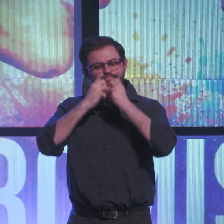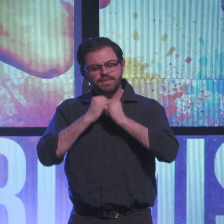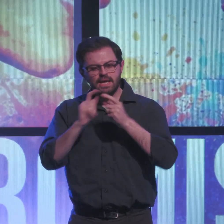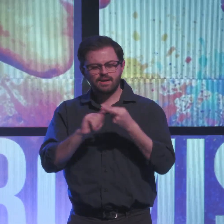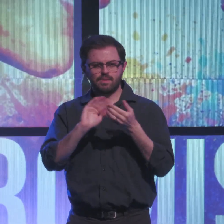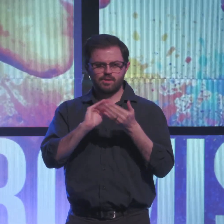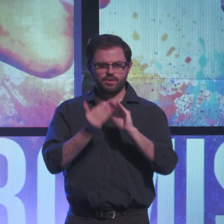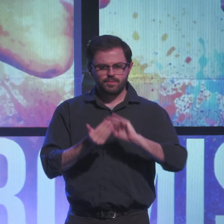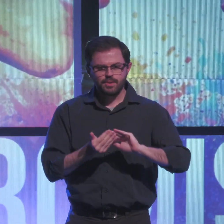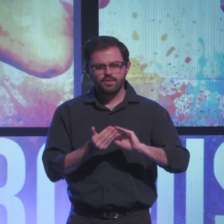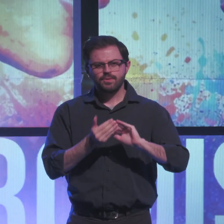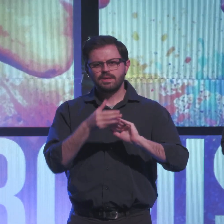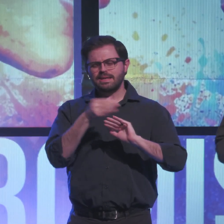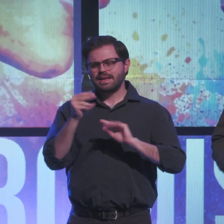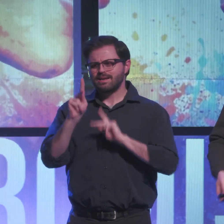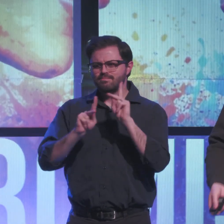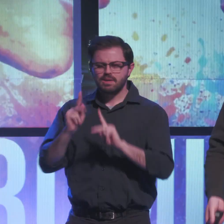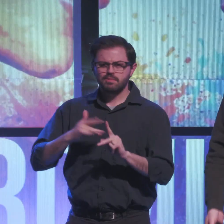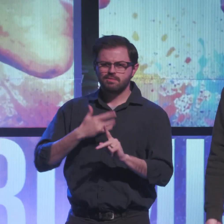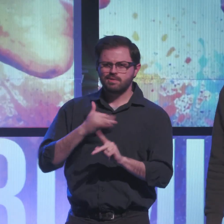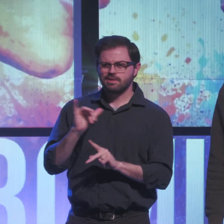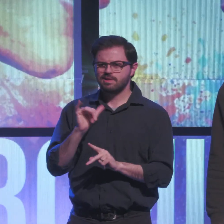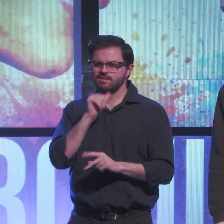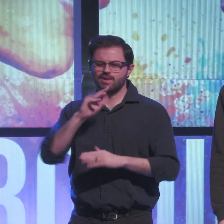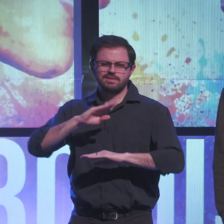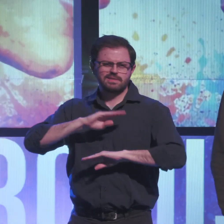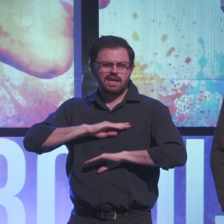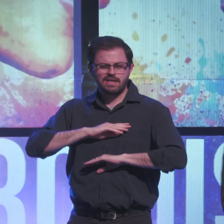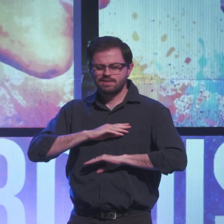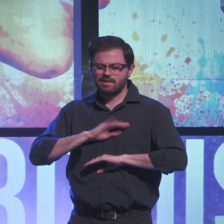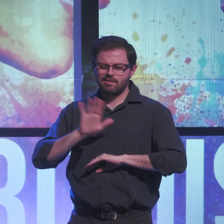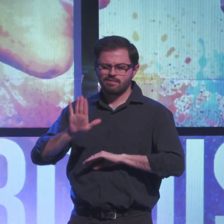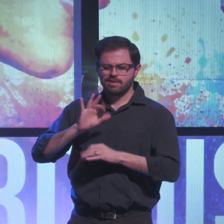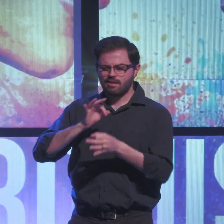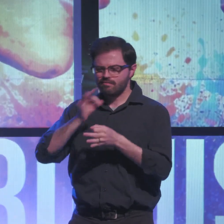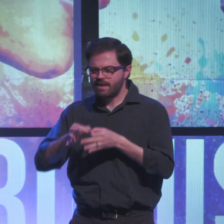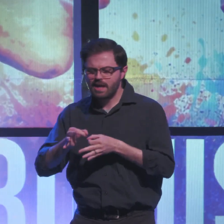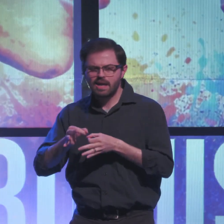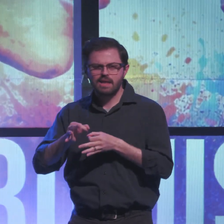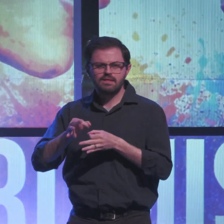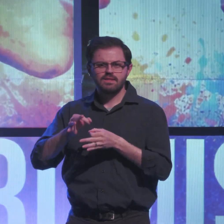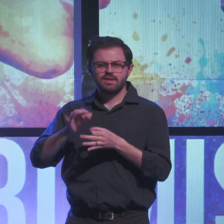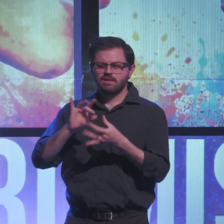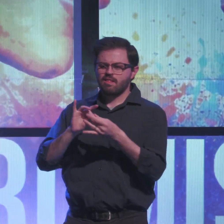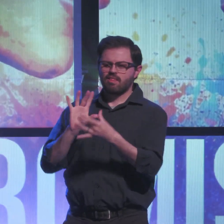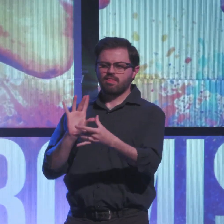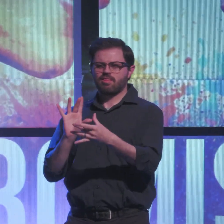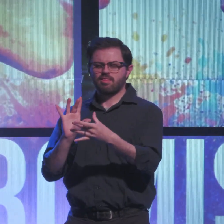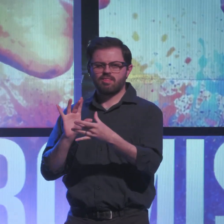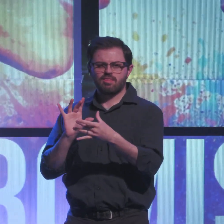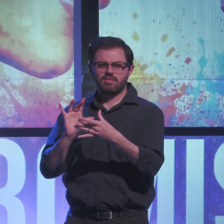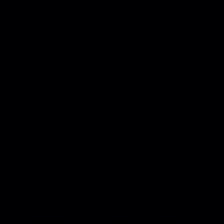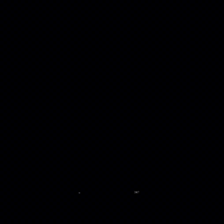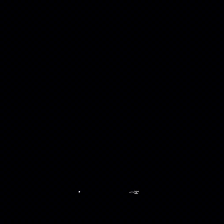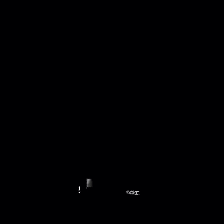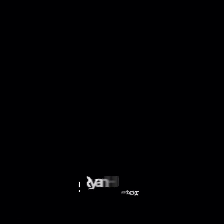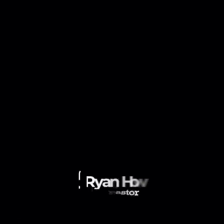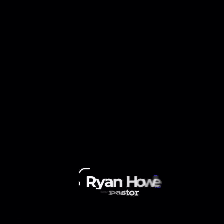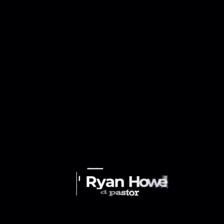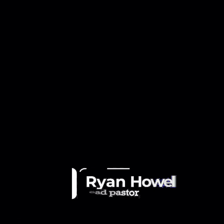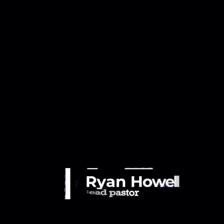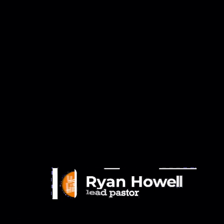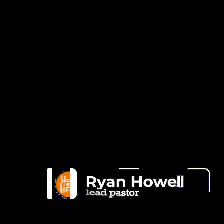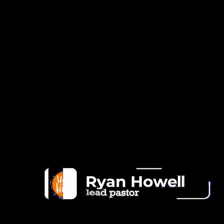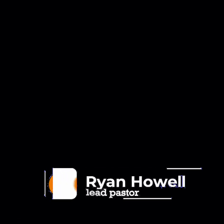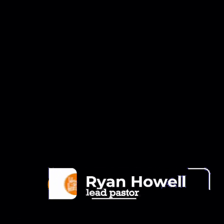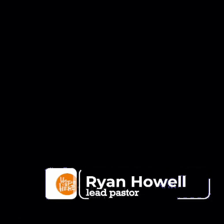for people who feel spiritually dissatisfied, disconnected, disenfranchised, deconstructing of their faith. And